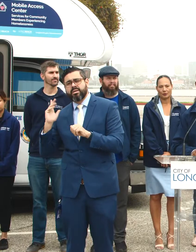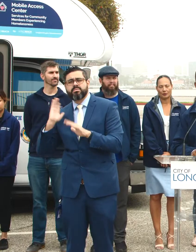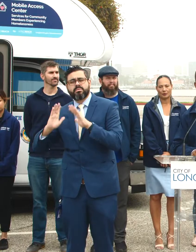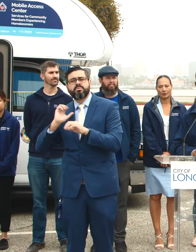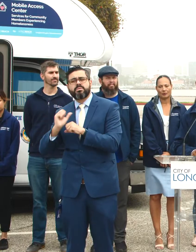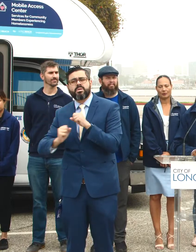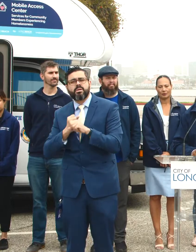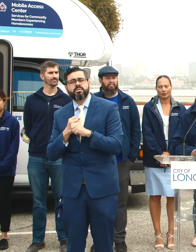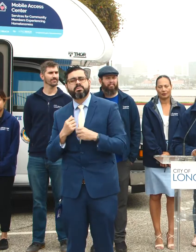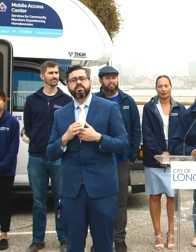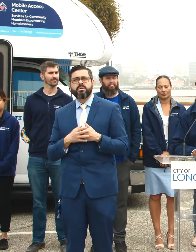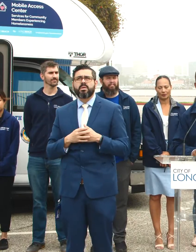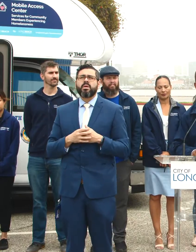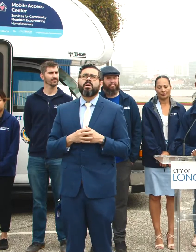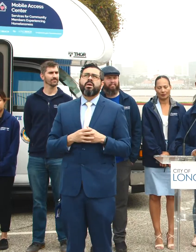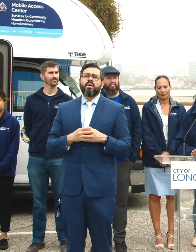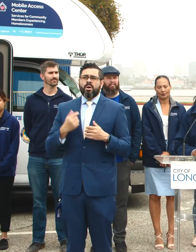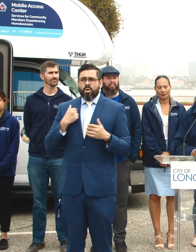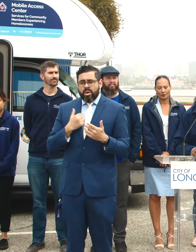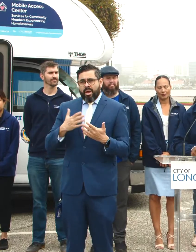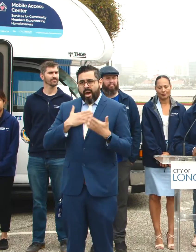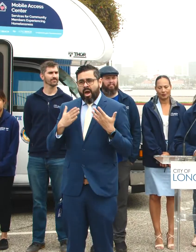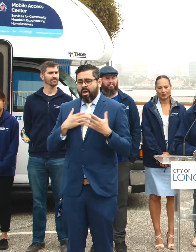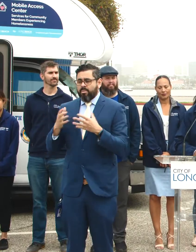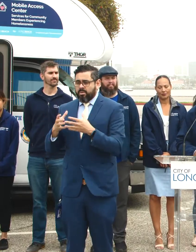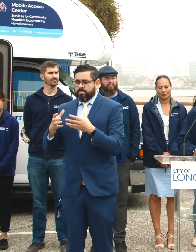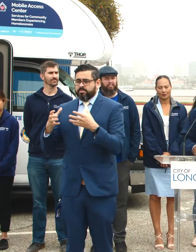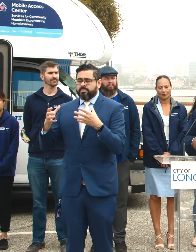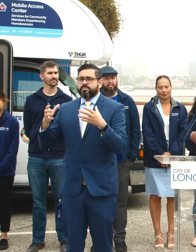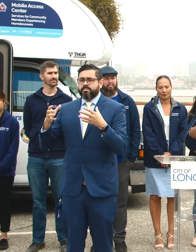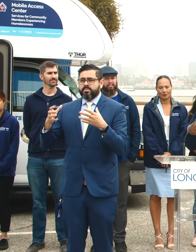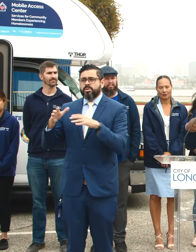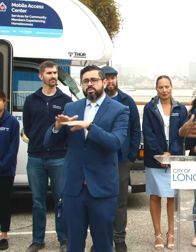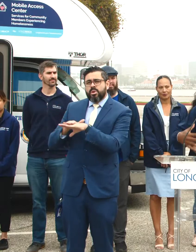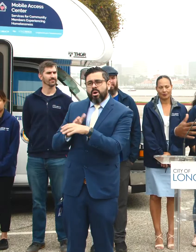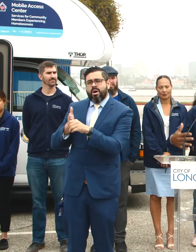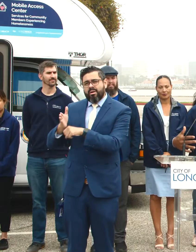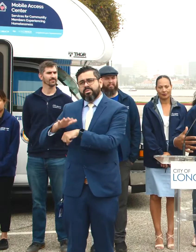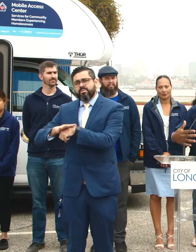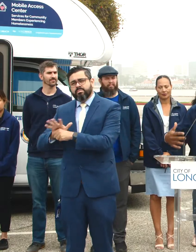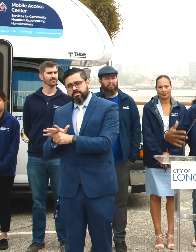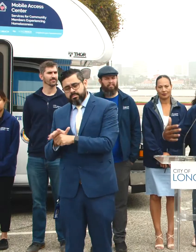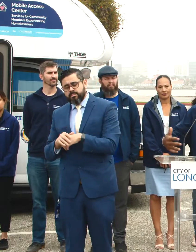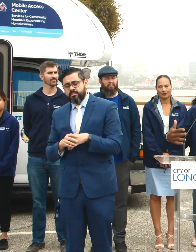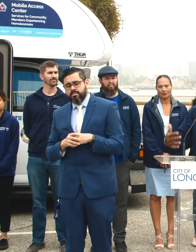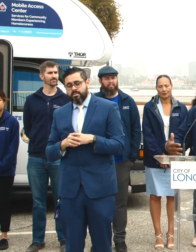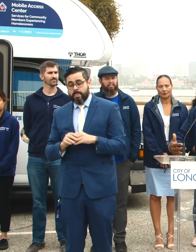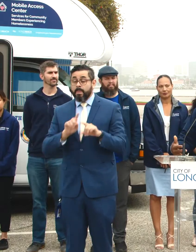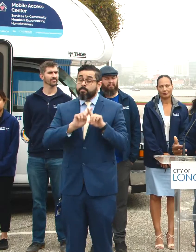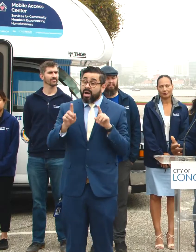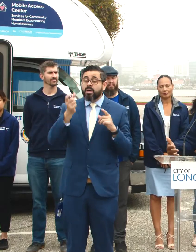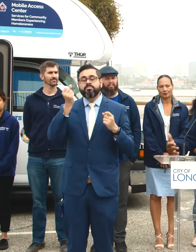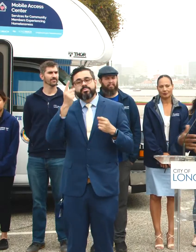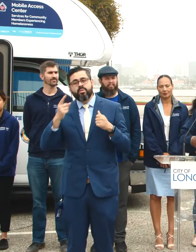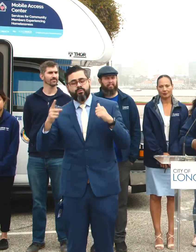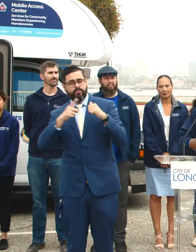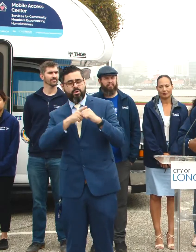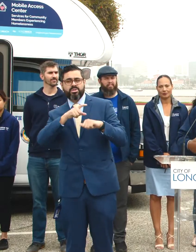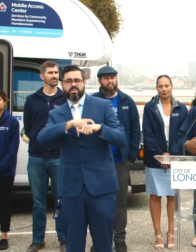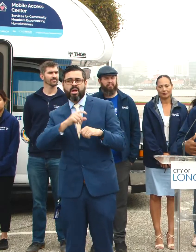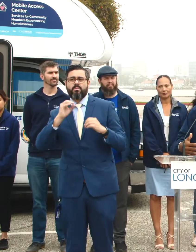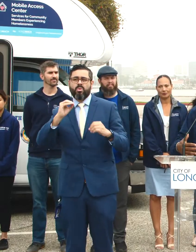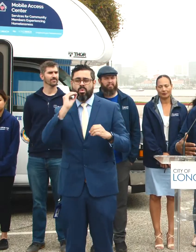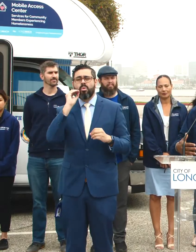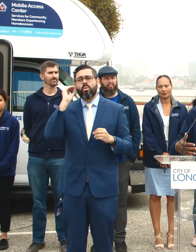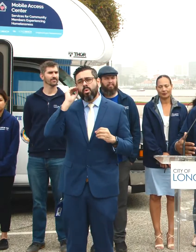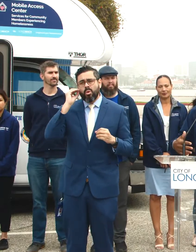of growth that we've seen since the pandemic. This, in comparison, the number of people experiencing first-time